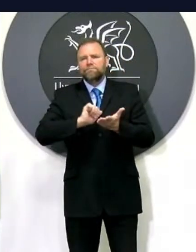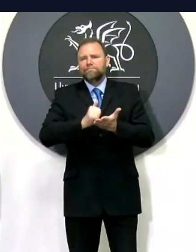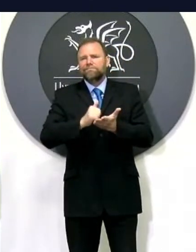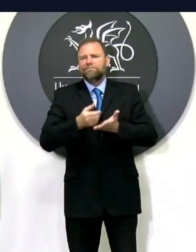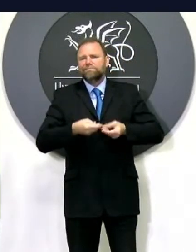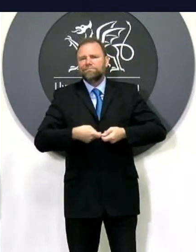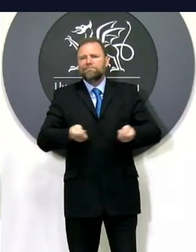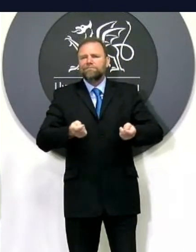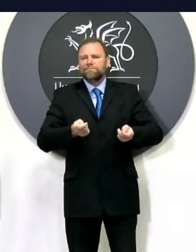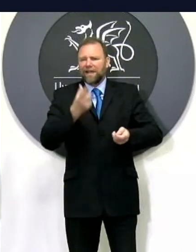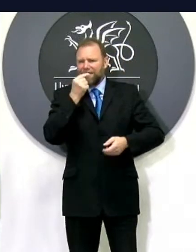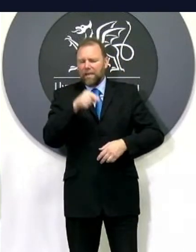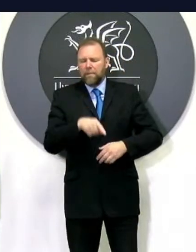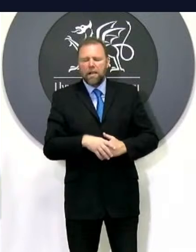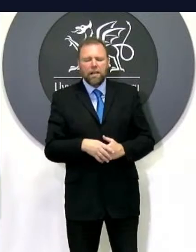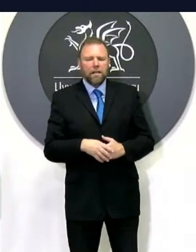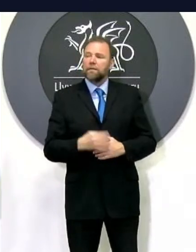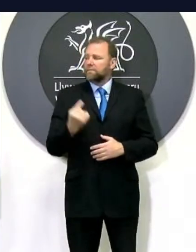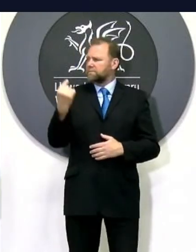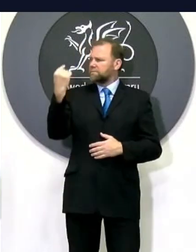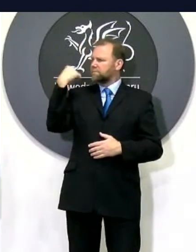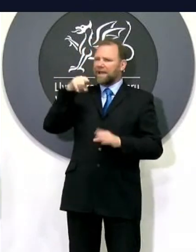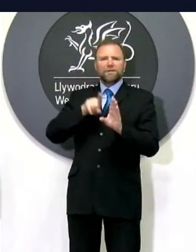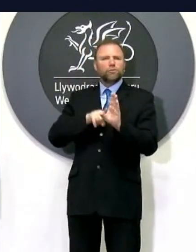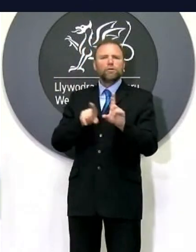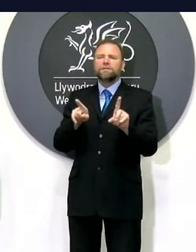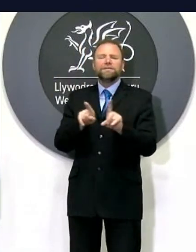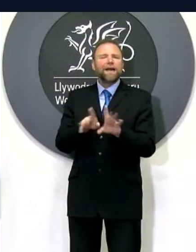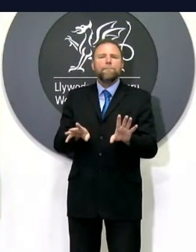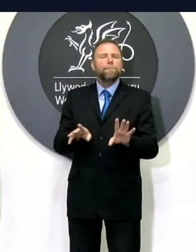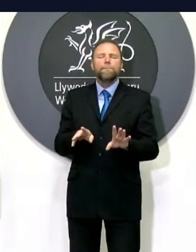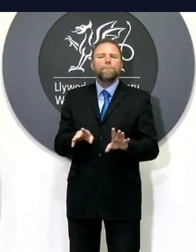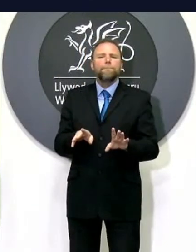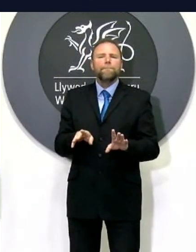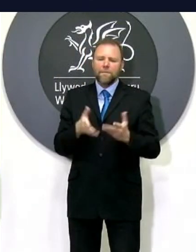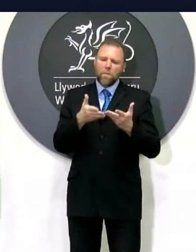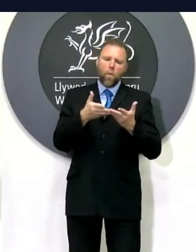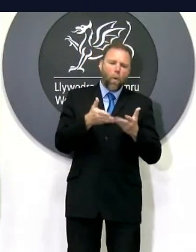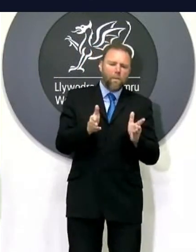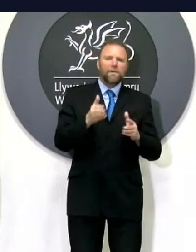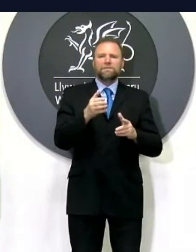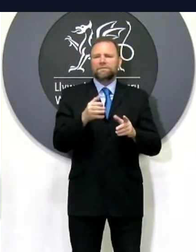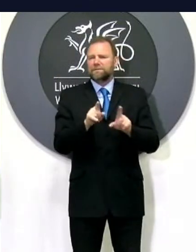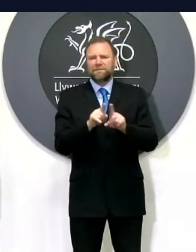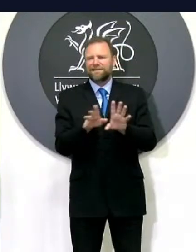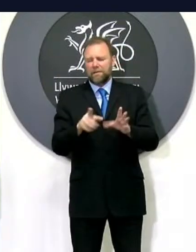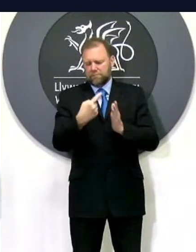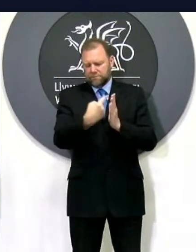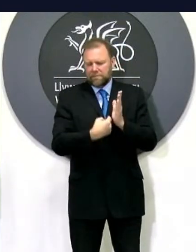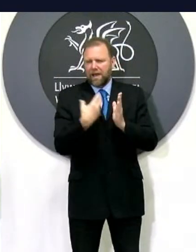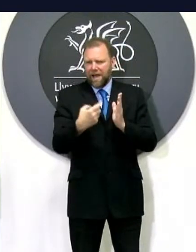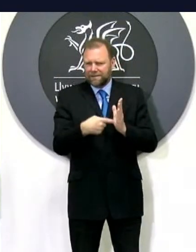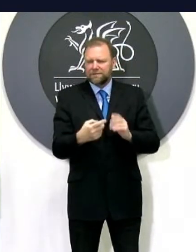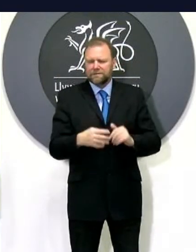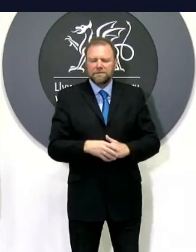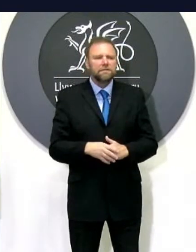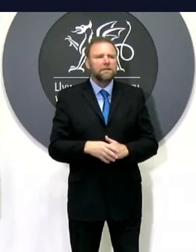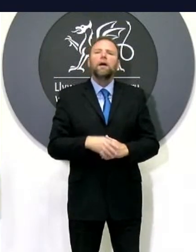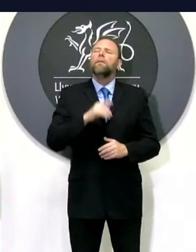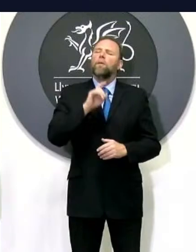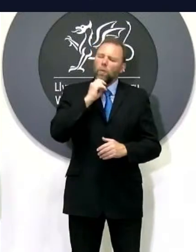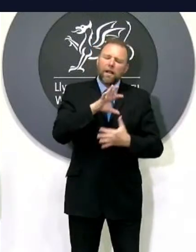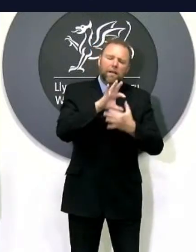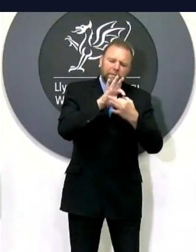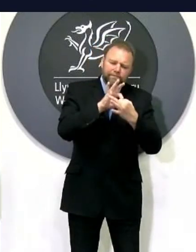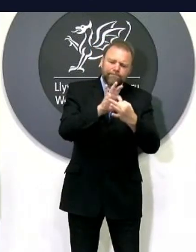last year when outdoor hospitality was able to reopen then. But we do it with the industry. And now